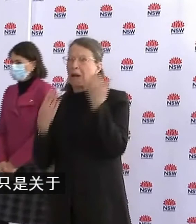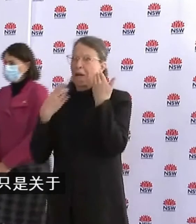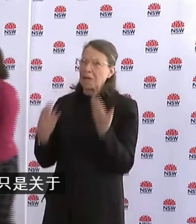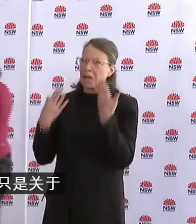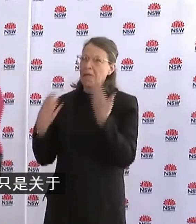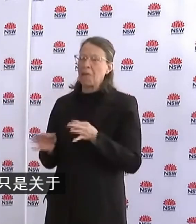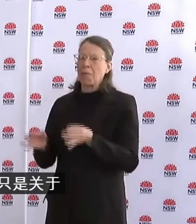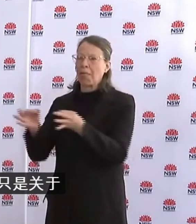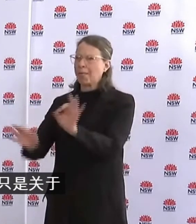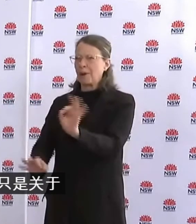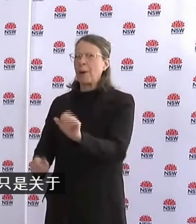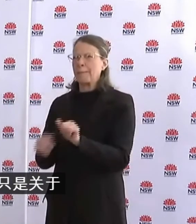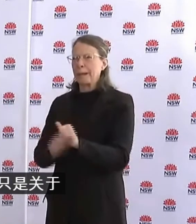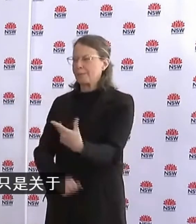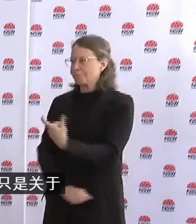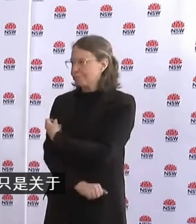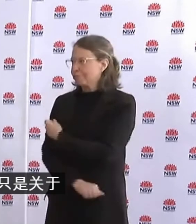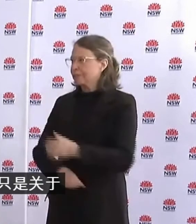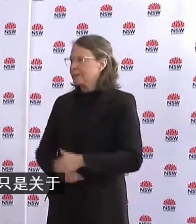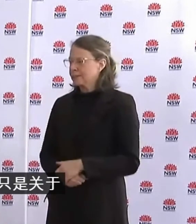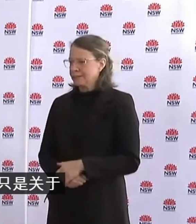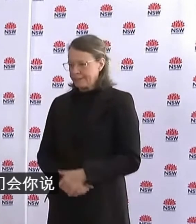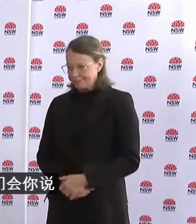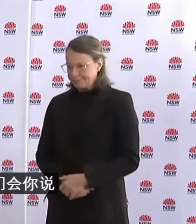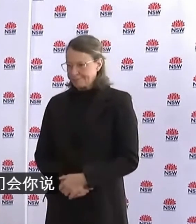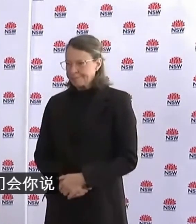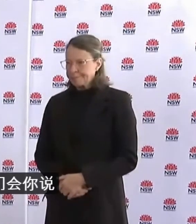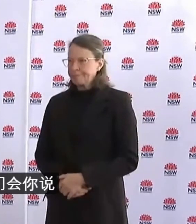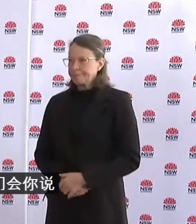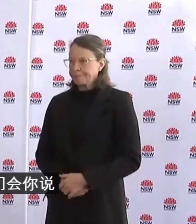Premier. Just in regards to the case numbers, Premier. Sorry, just in regards to the